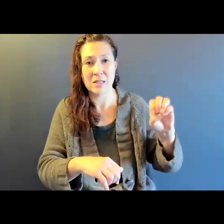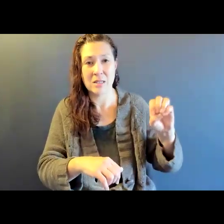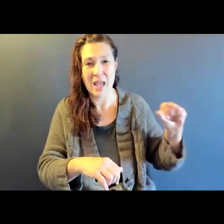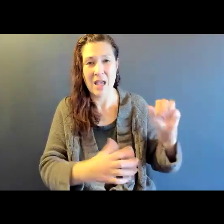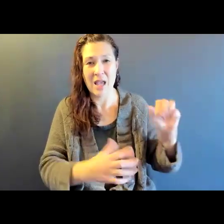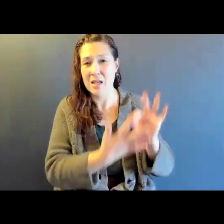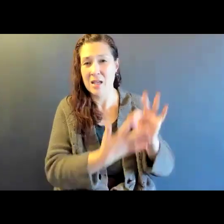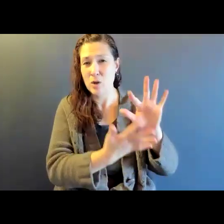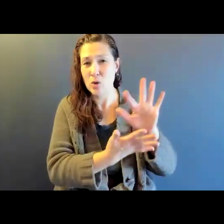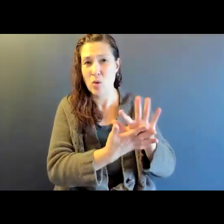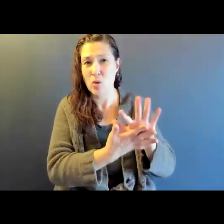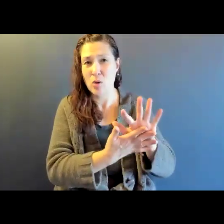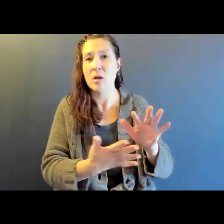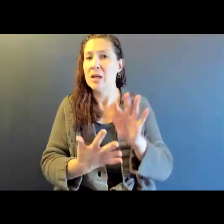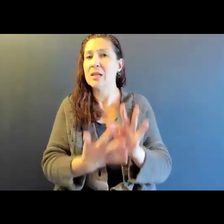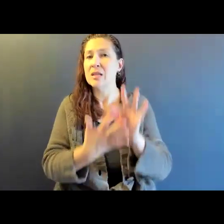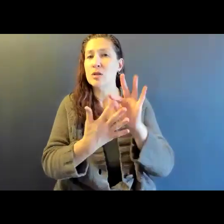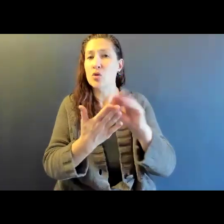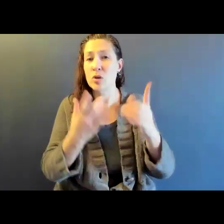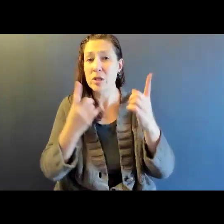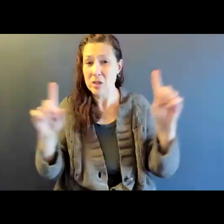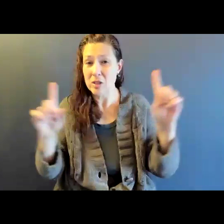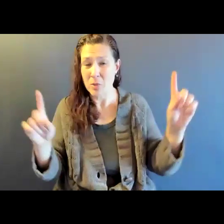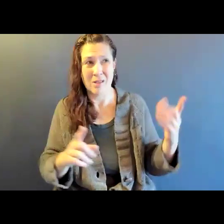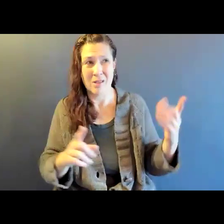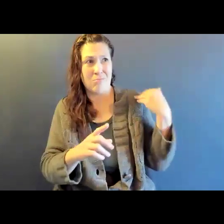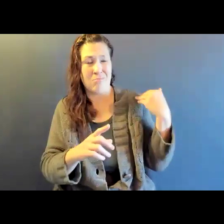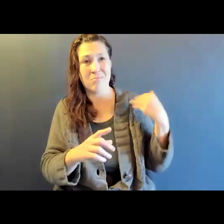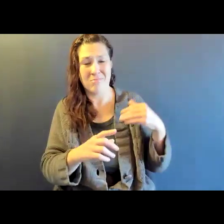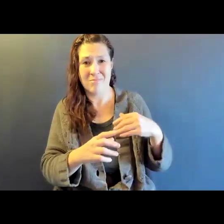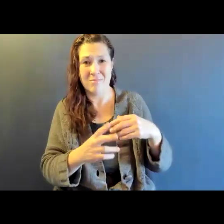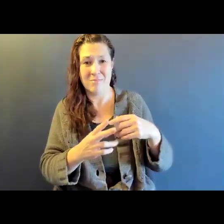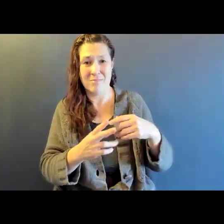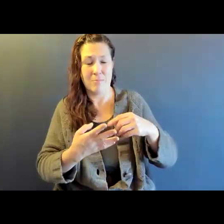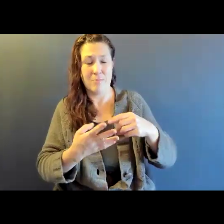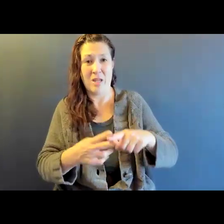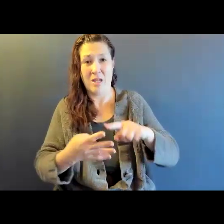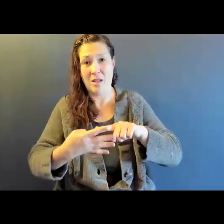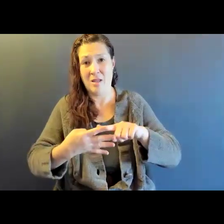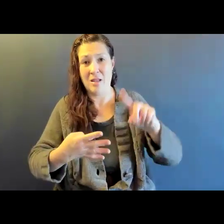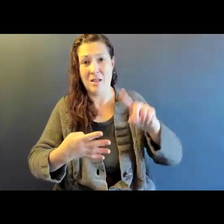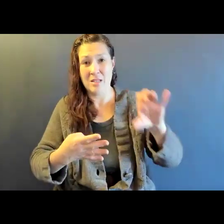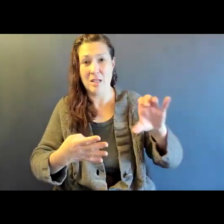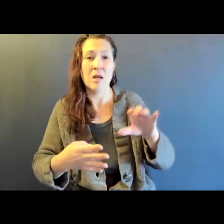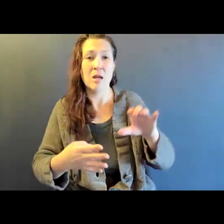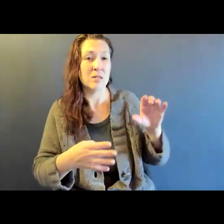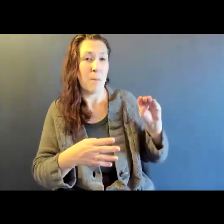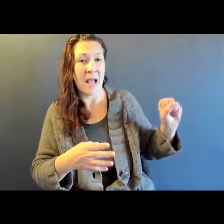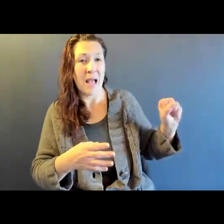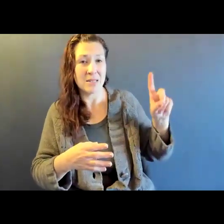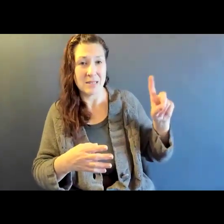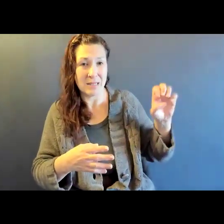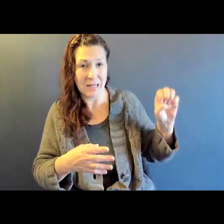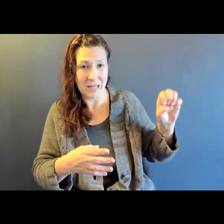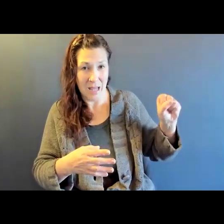category of Exceptional Student Achievement earlier this month by the Massachusetts Department of Elementary and Secondary Education, or